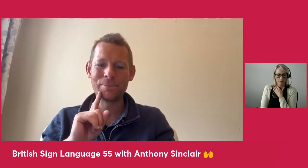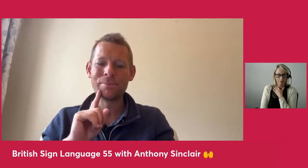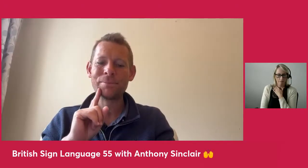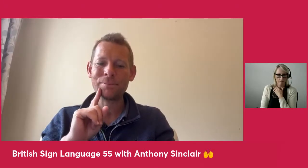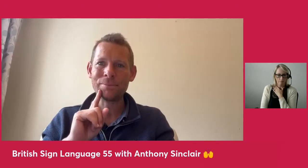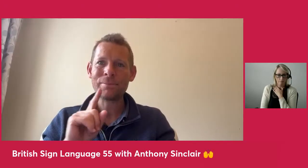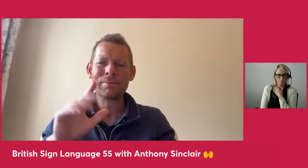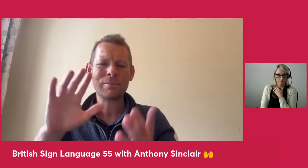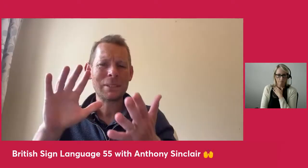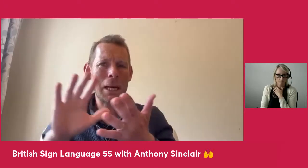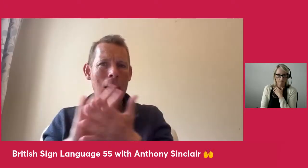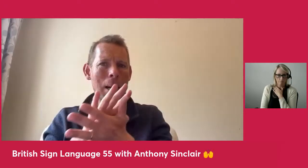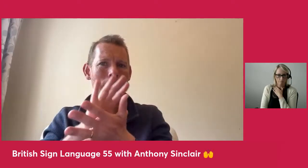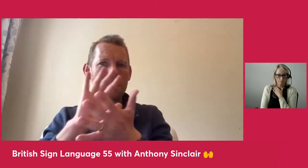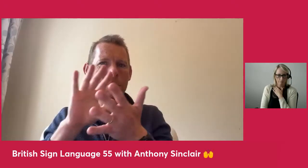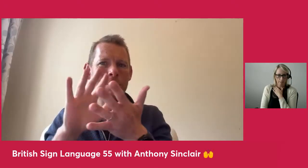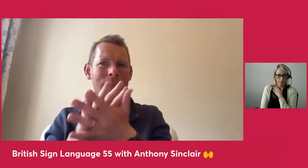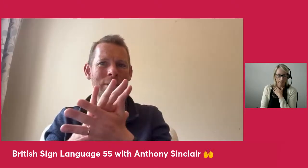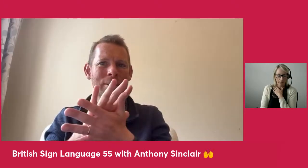people,